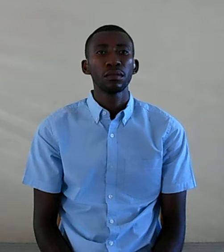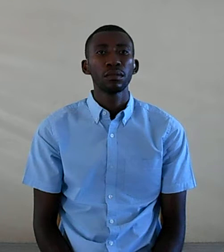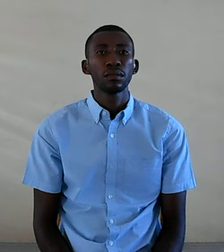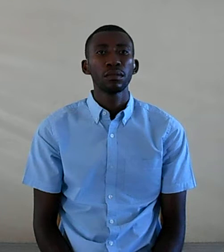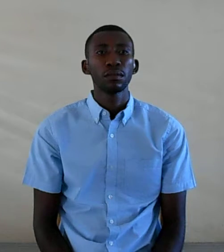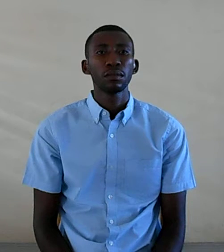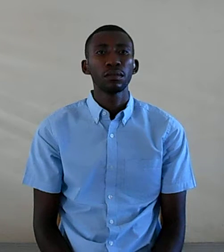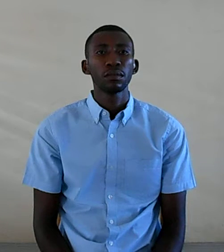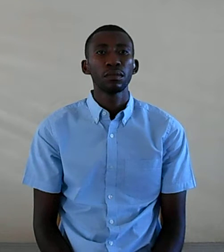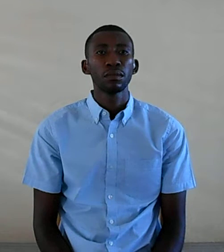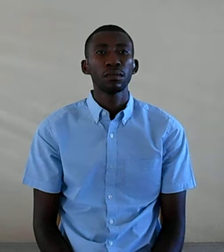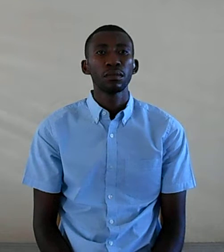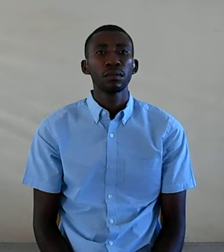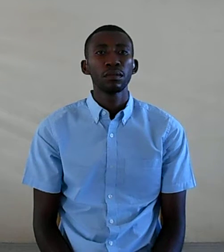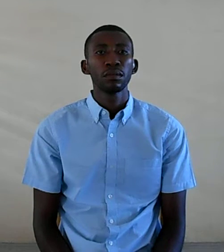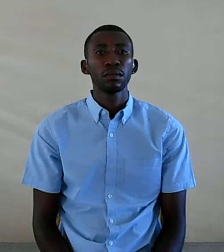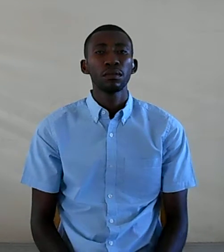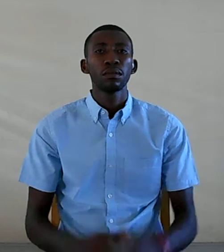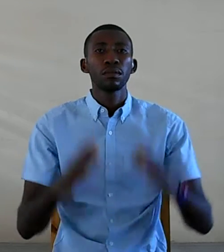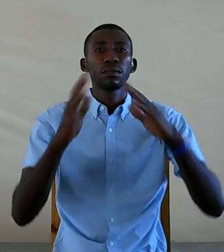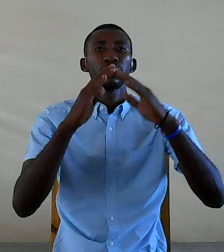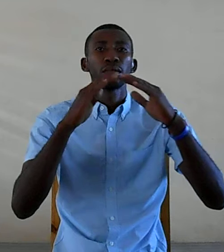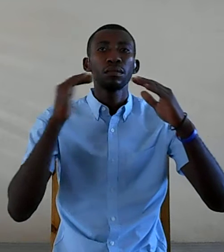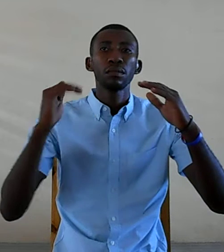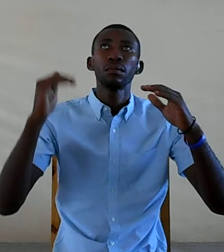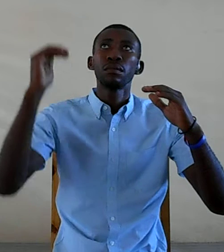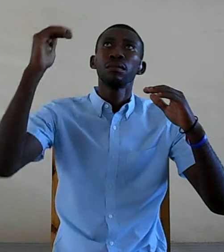Building. Bâtiment.